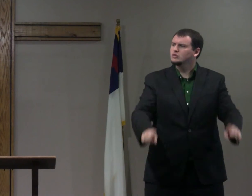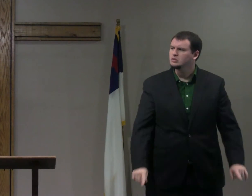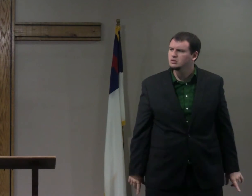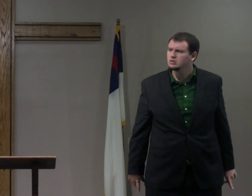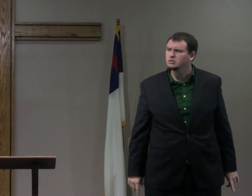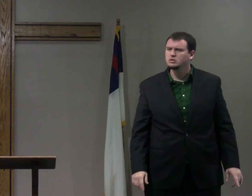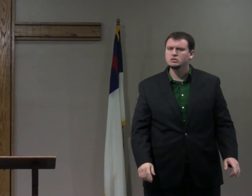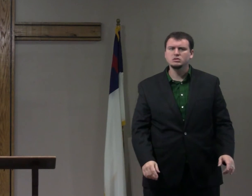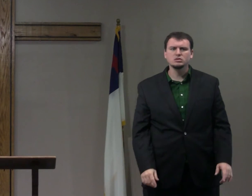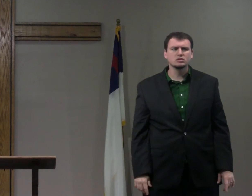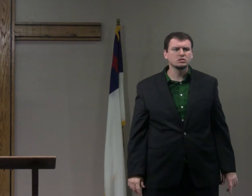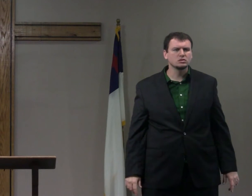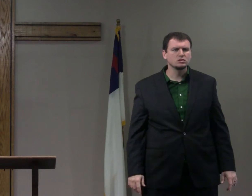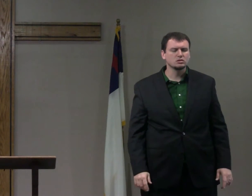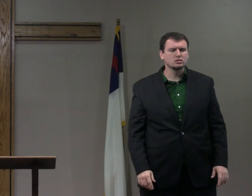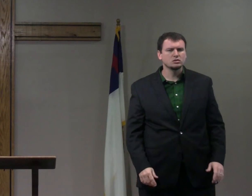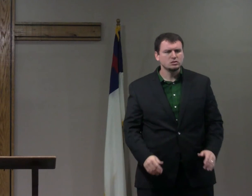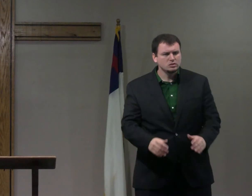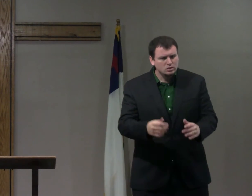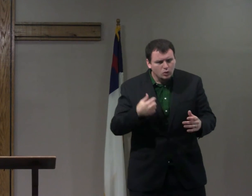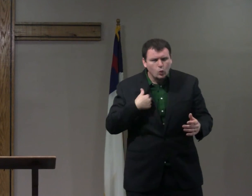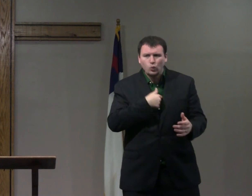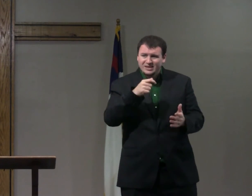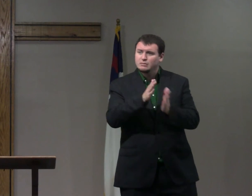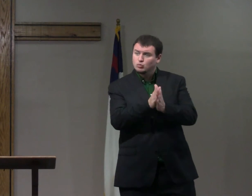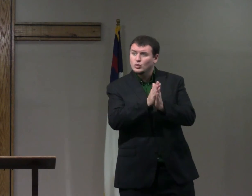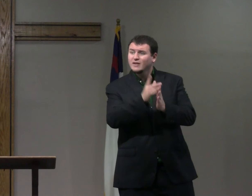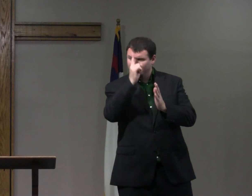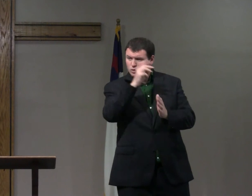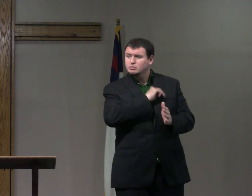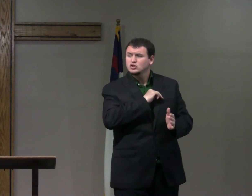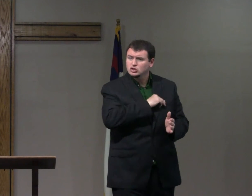Pray. Prayer works. We need to pray